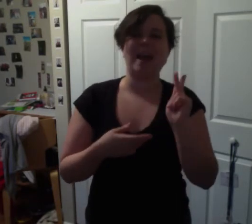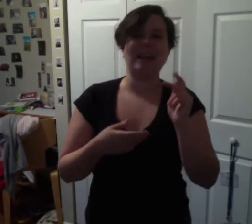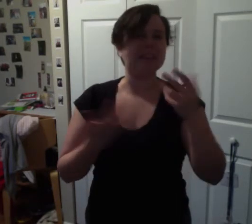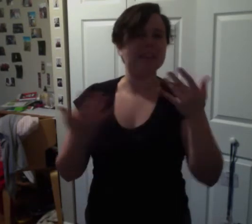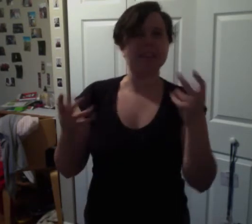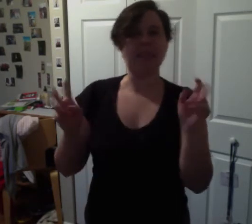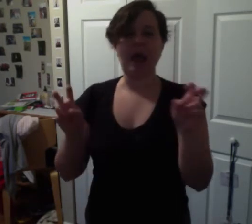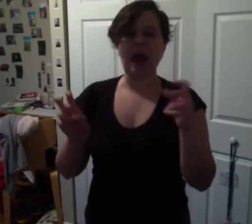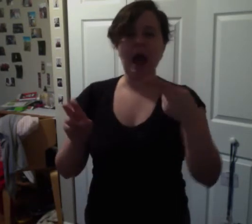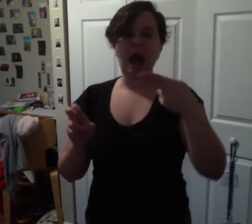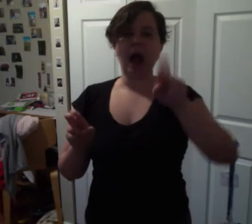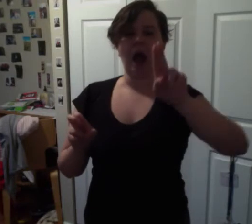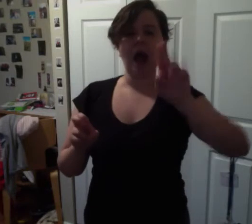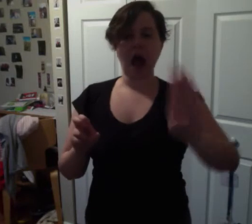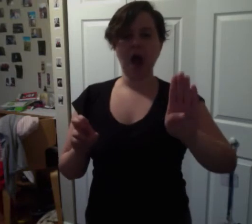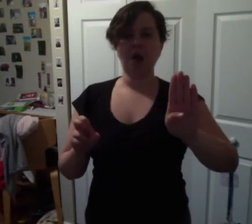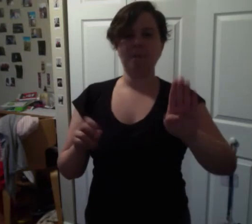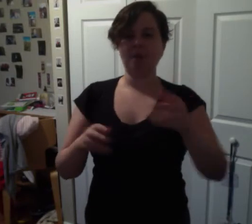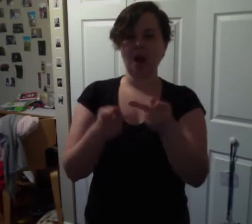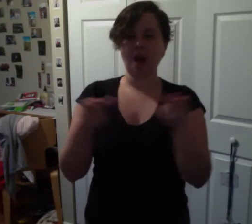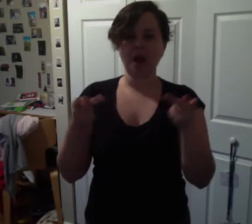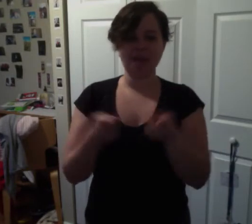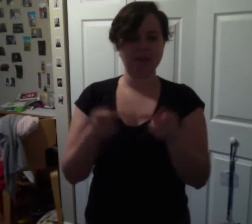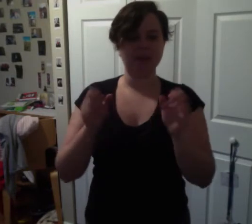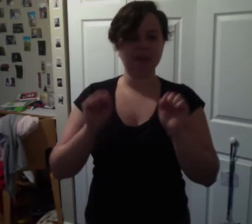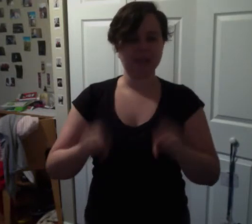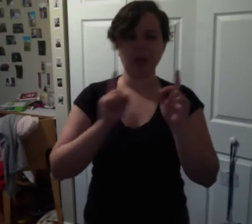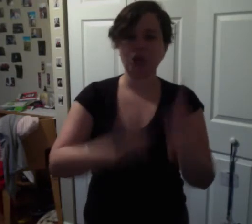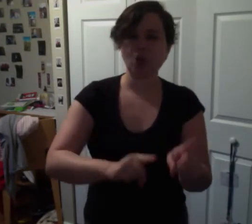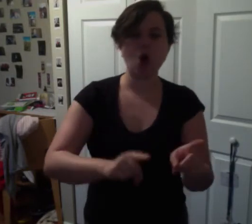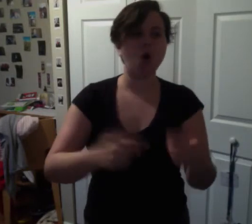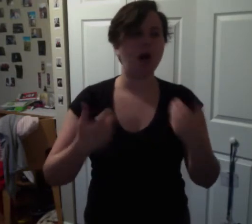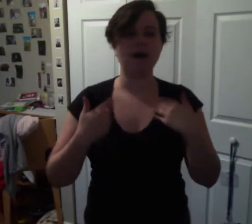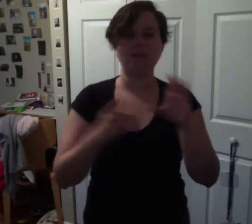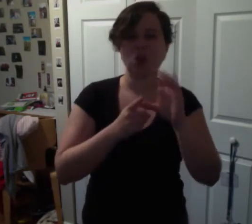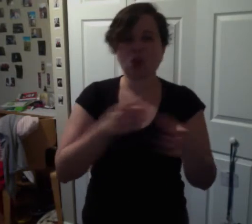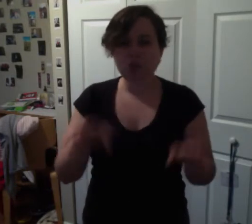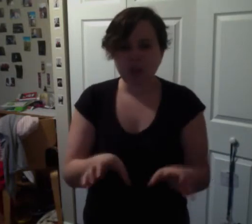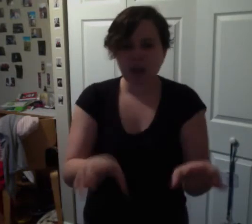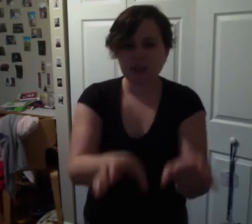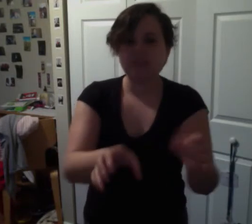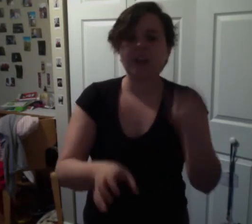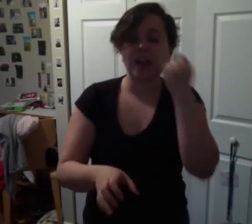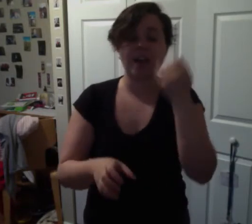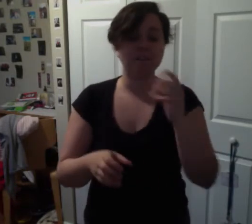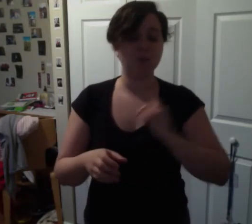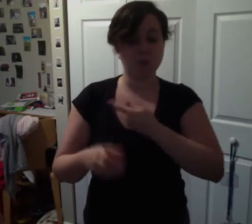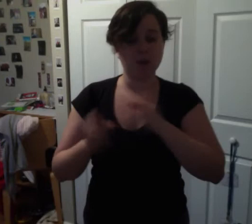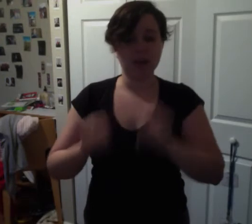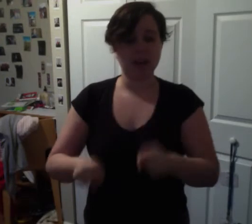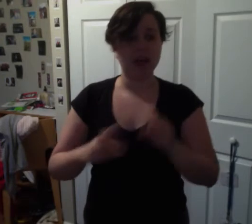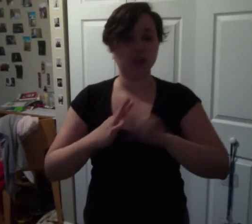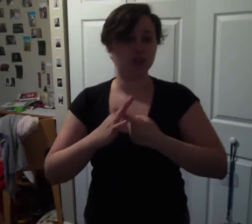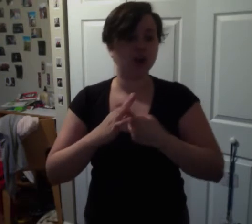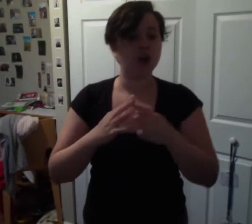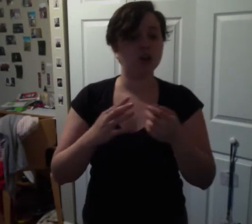pretty hardcore node of cultural activity. And that if we could start to make multiple hubs and connect some cool green